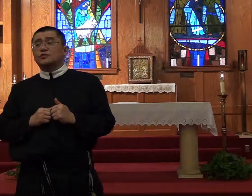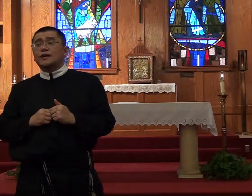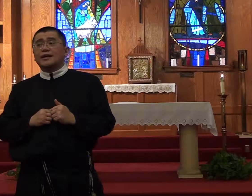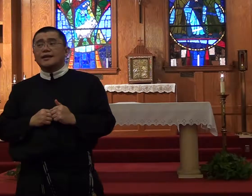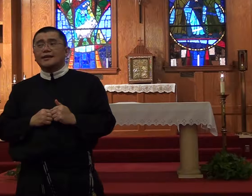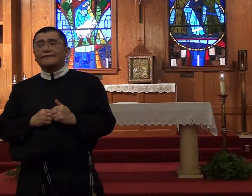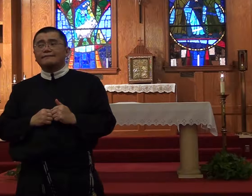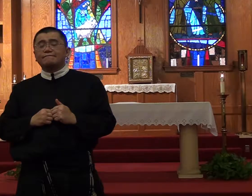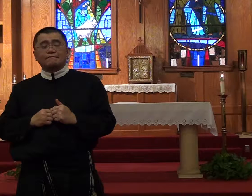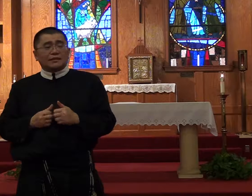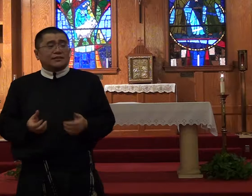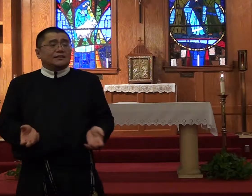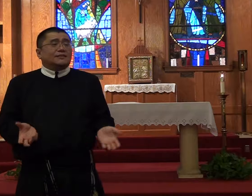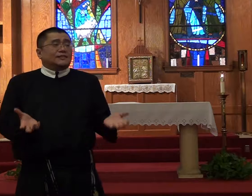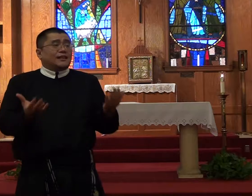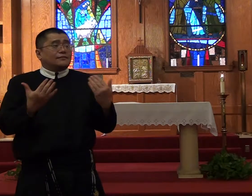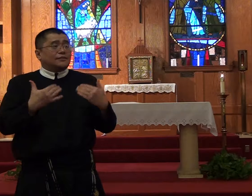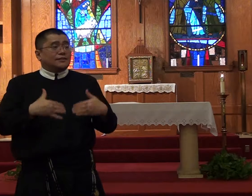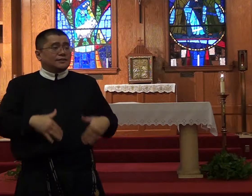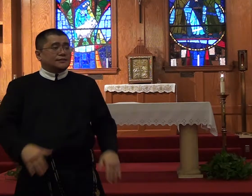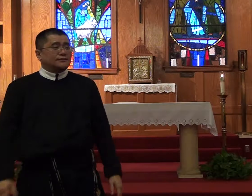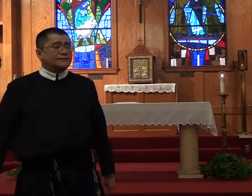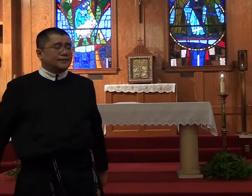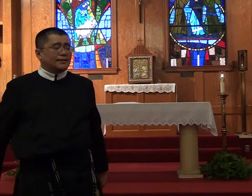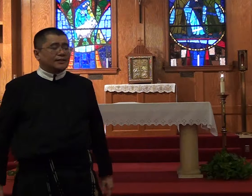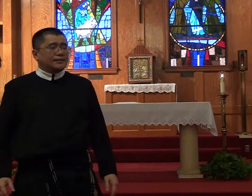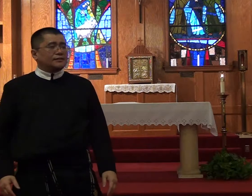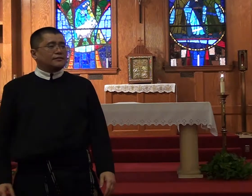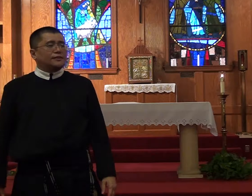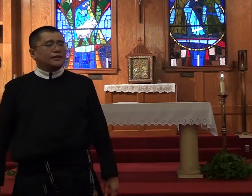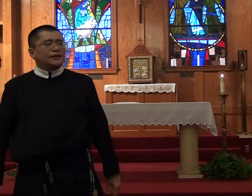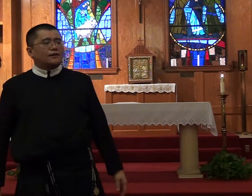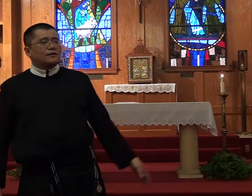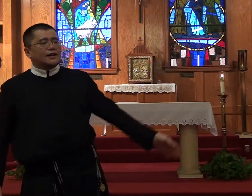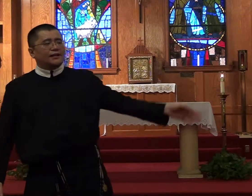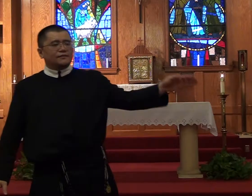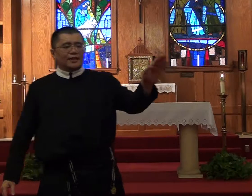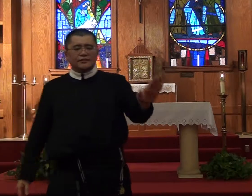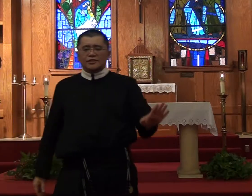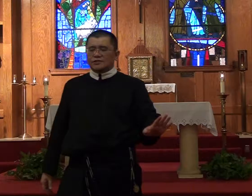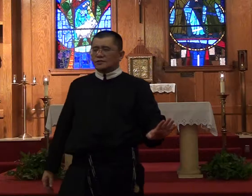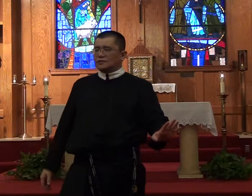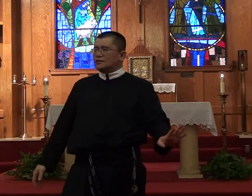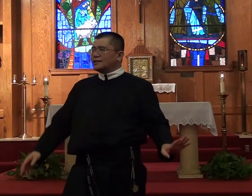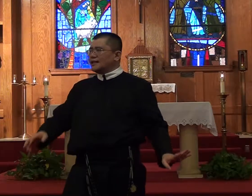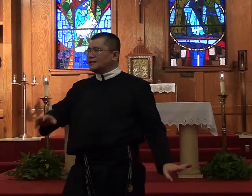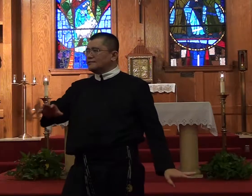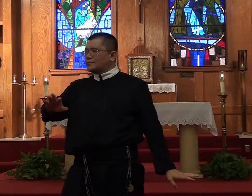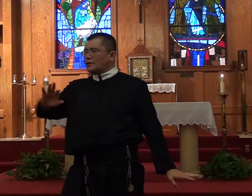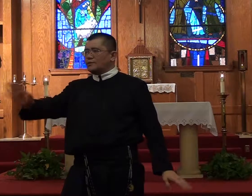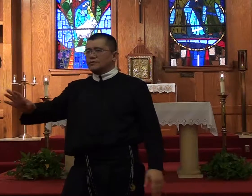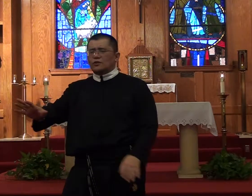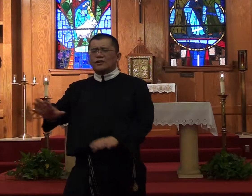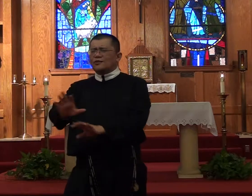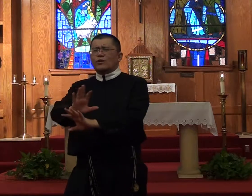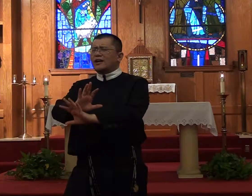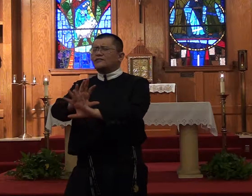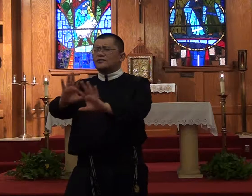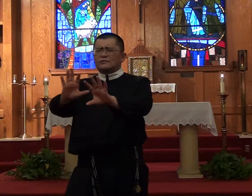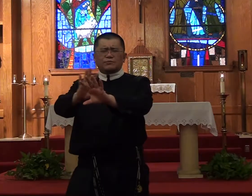way. Receiving the name of Jesus. So all kind of addictions, all kind of problems, all kind, whatever